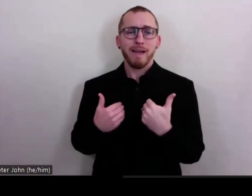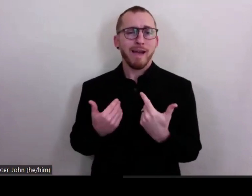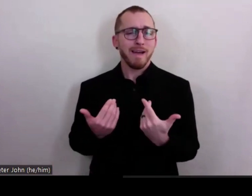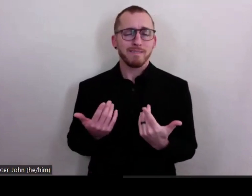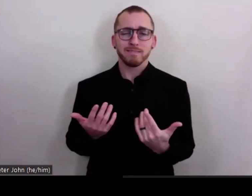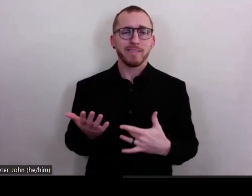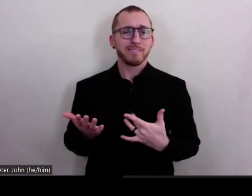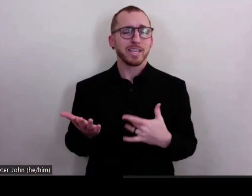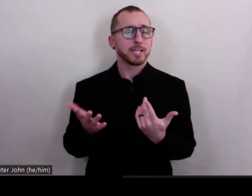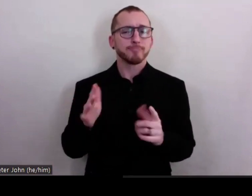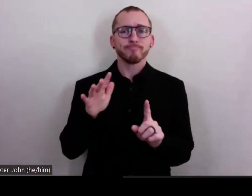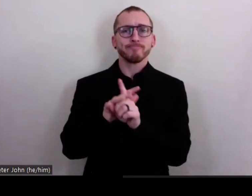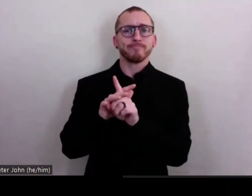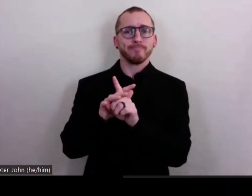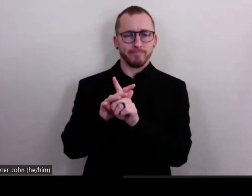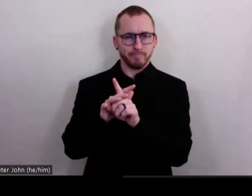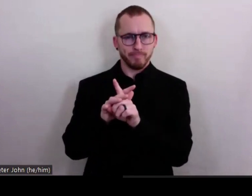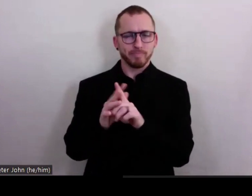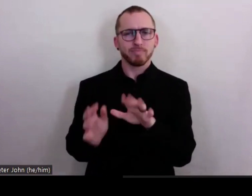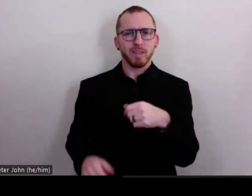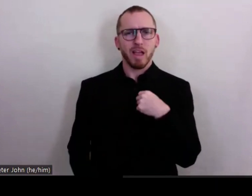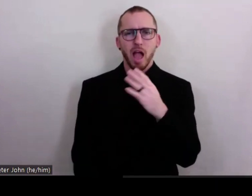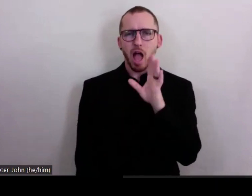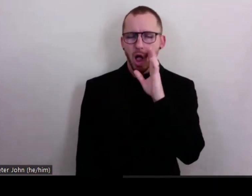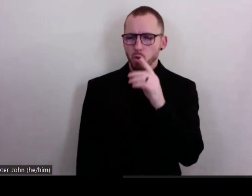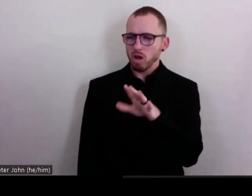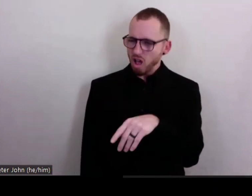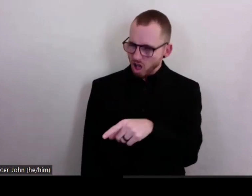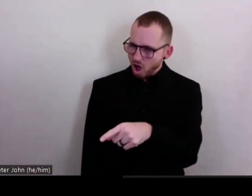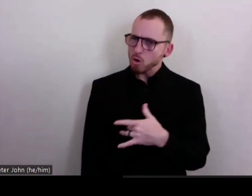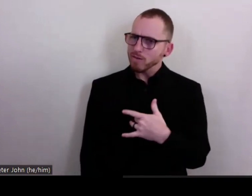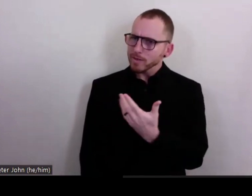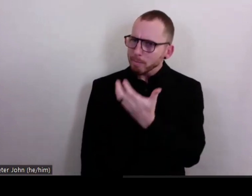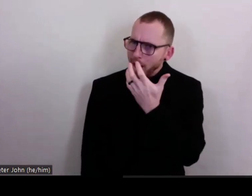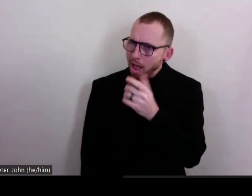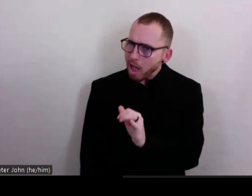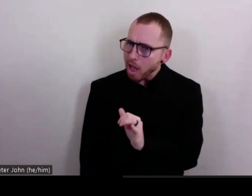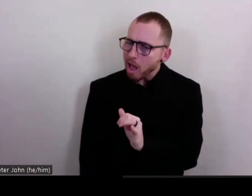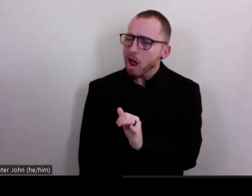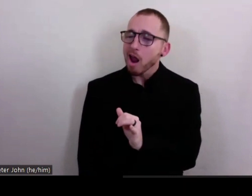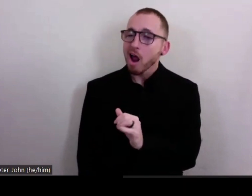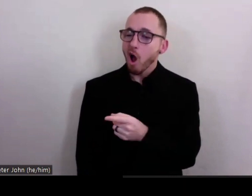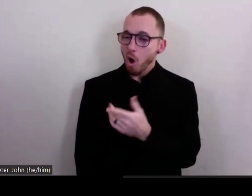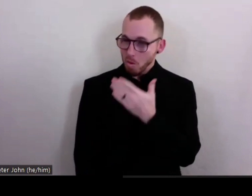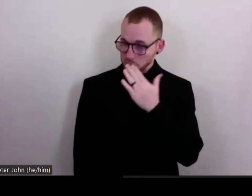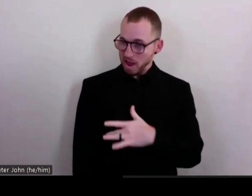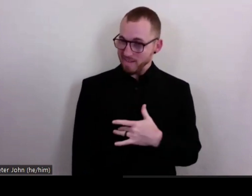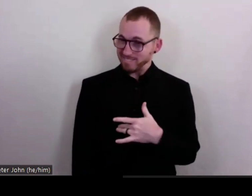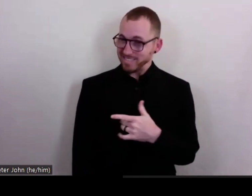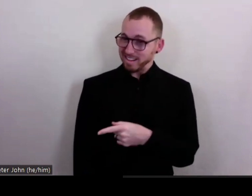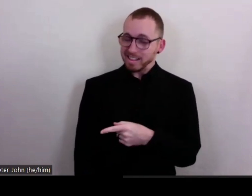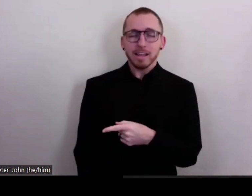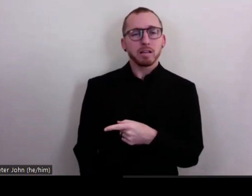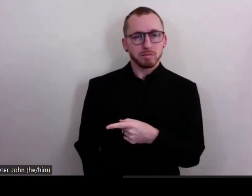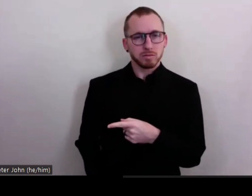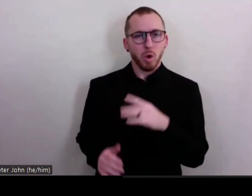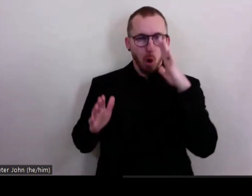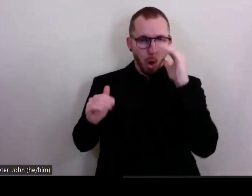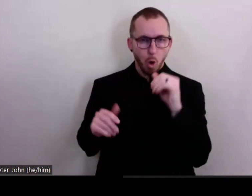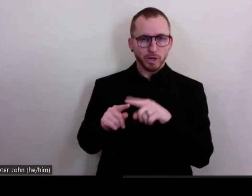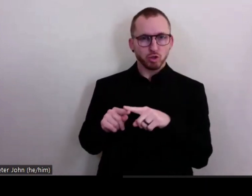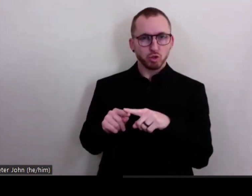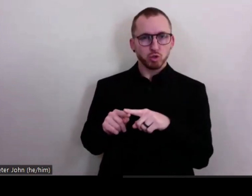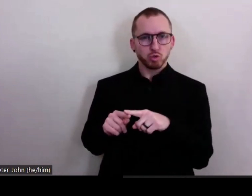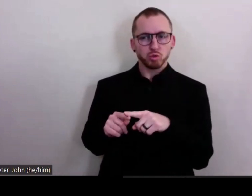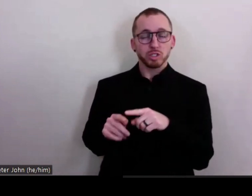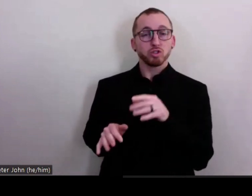I might say, oh, you're really mad, or oh, that's a mad feeling. And so I'm helping them initially to describe maybe what